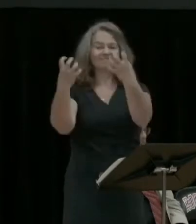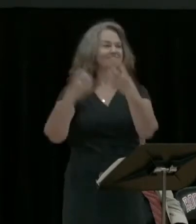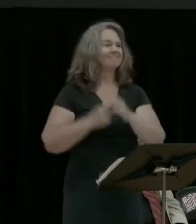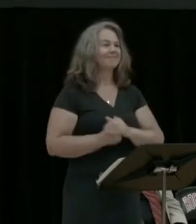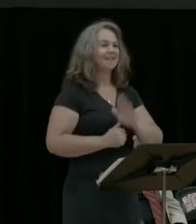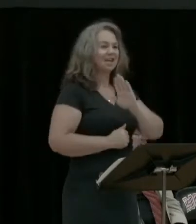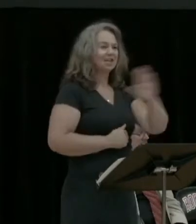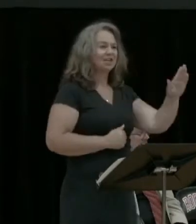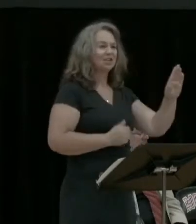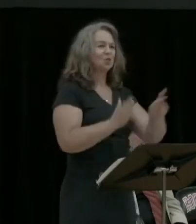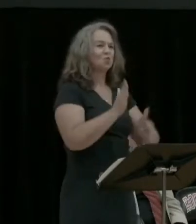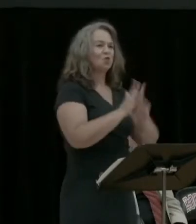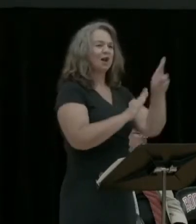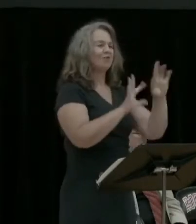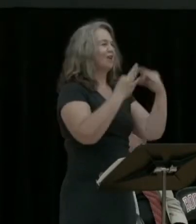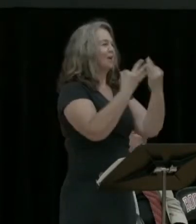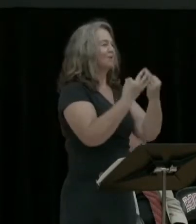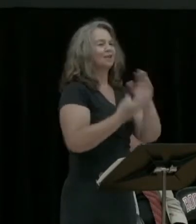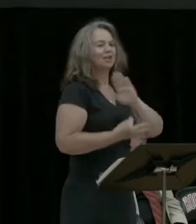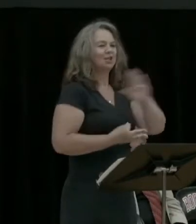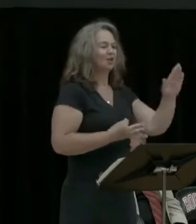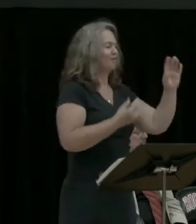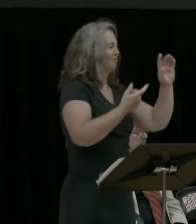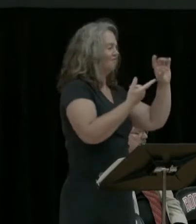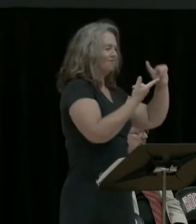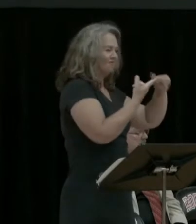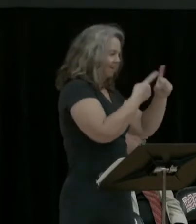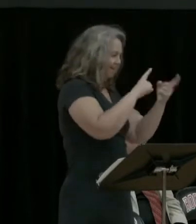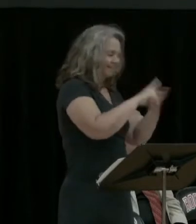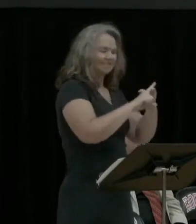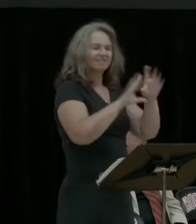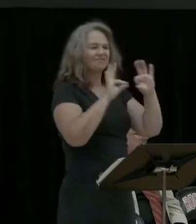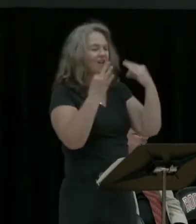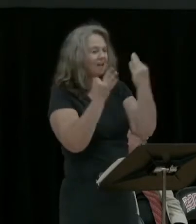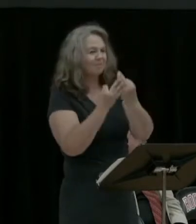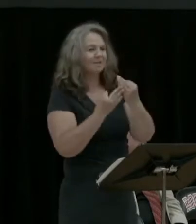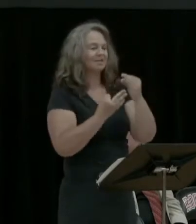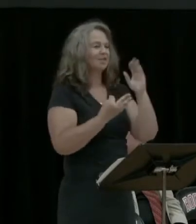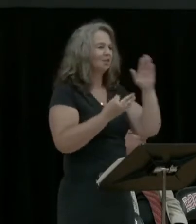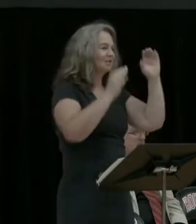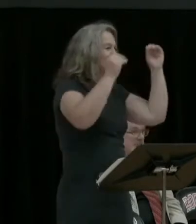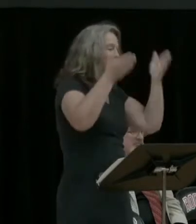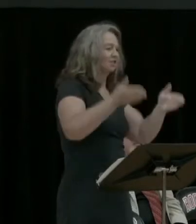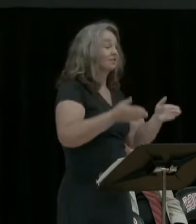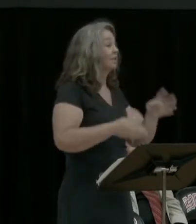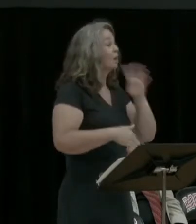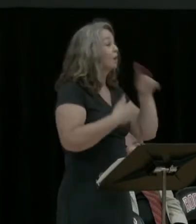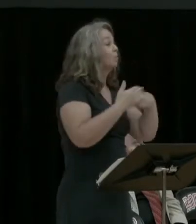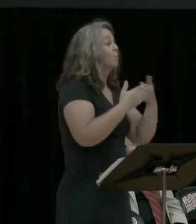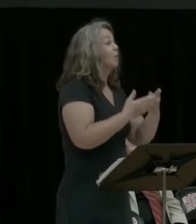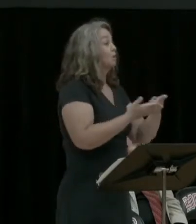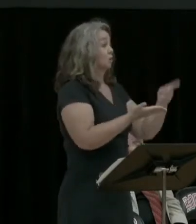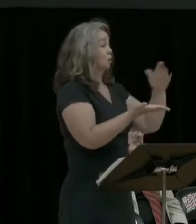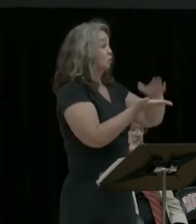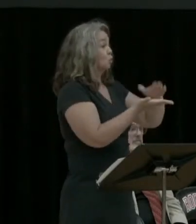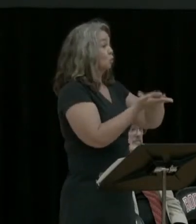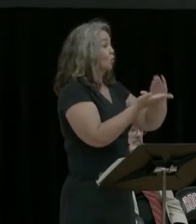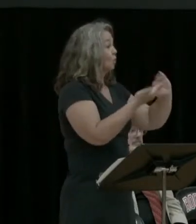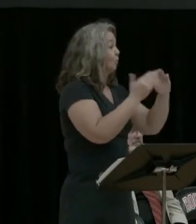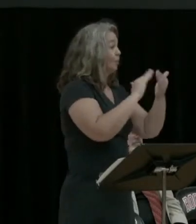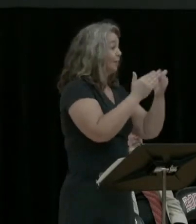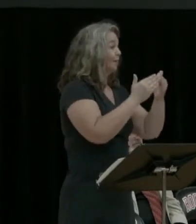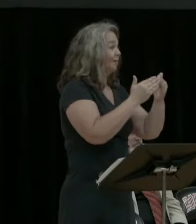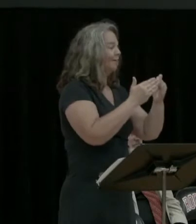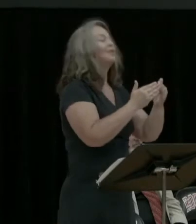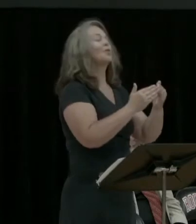family. It's your family. It's your friends. It's your teachers. When you talk about a school community, this is exactly what we